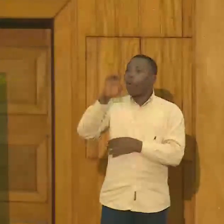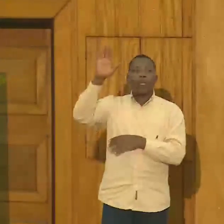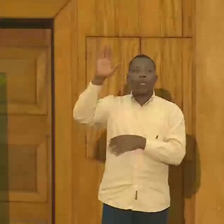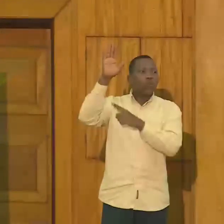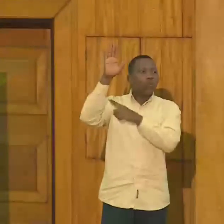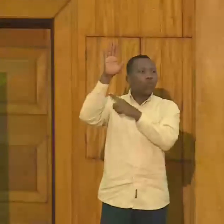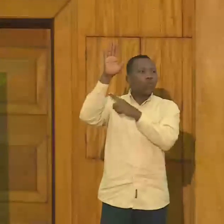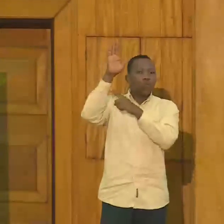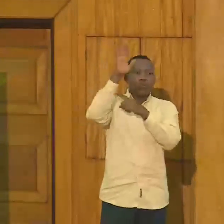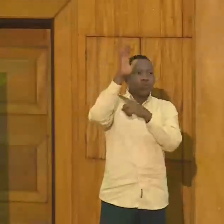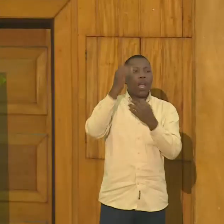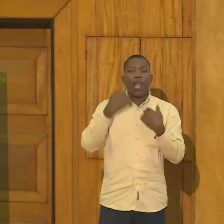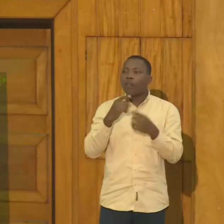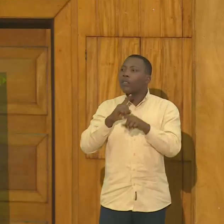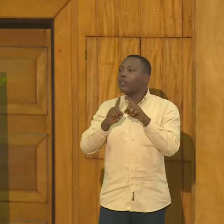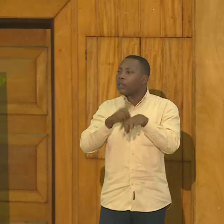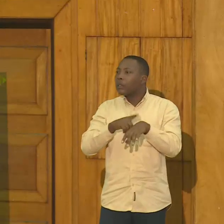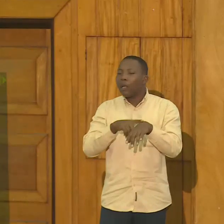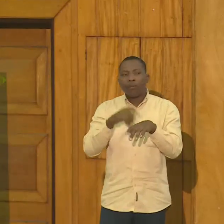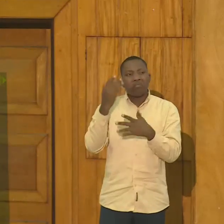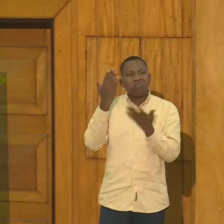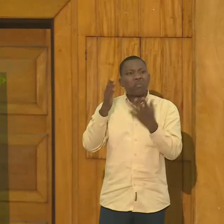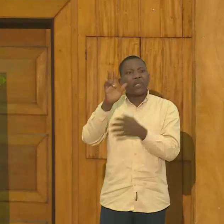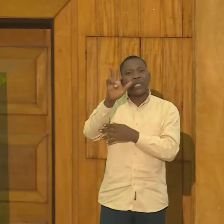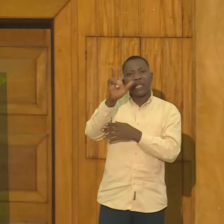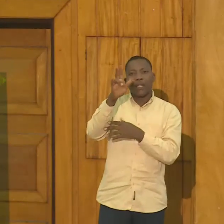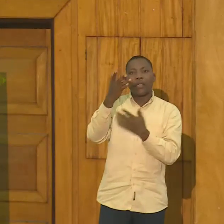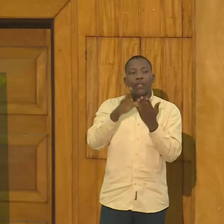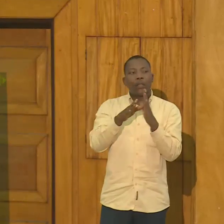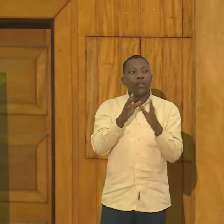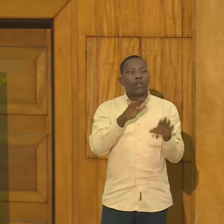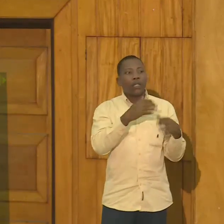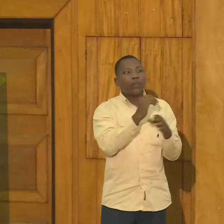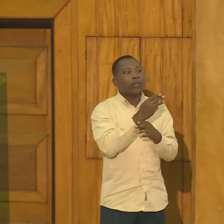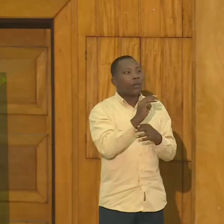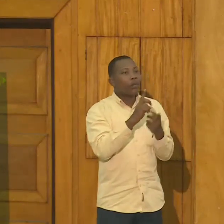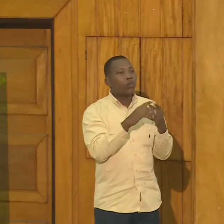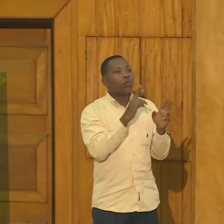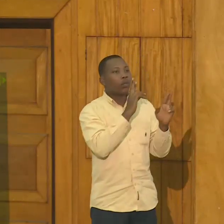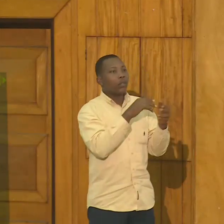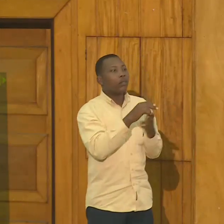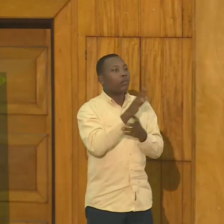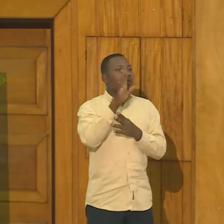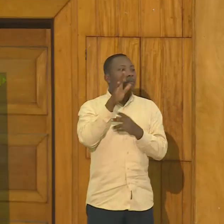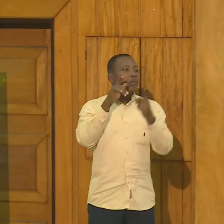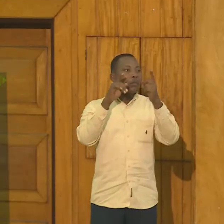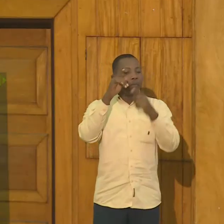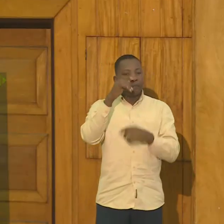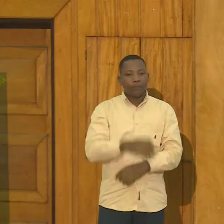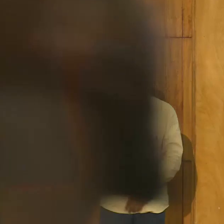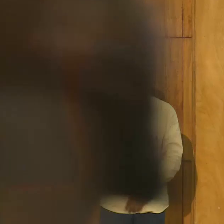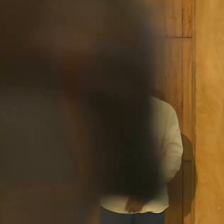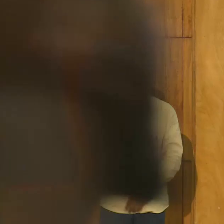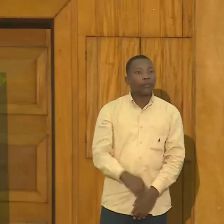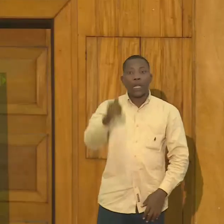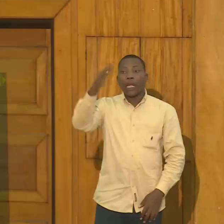indicate, because we'll have time for maybe 3 questions and then give the speakers the floor to try and answer. So please, one mic over there.